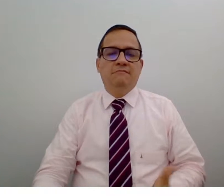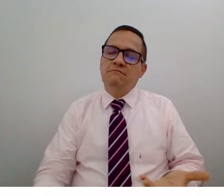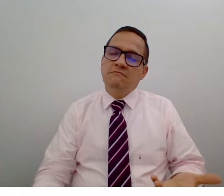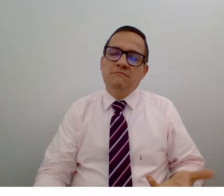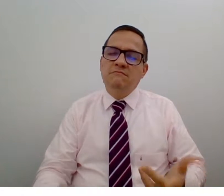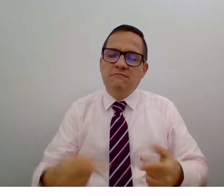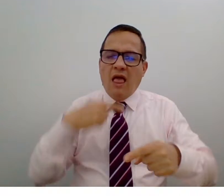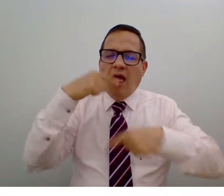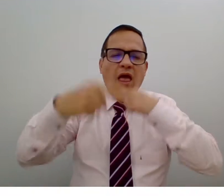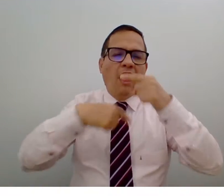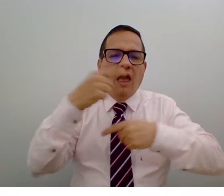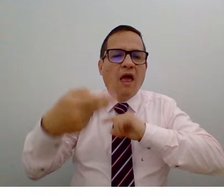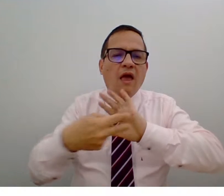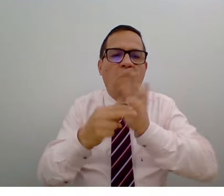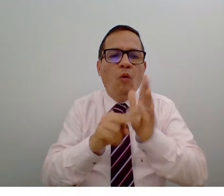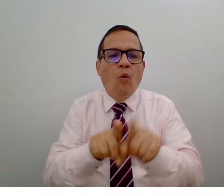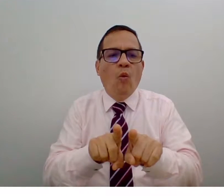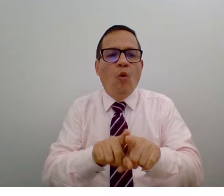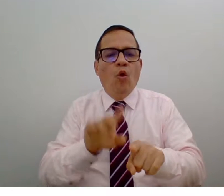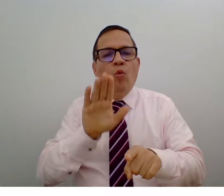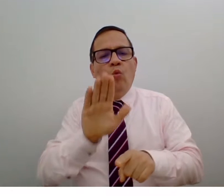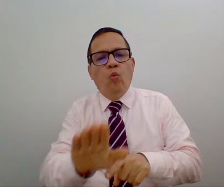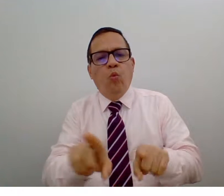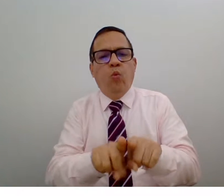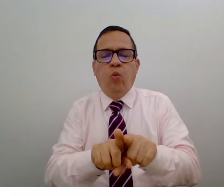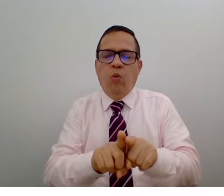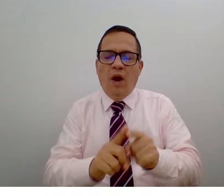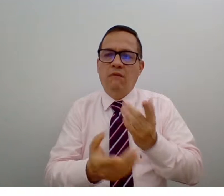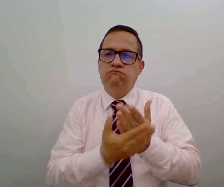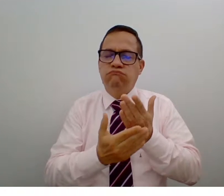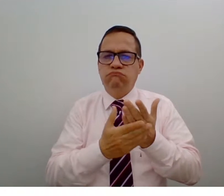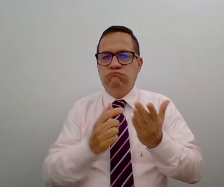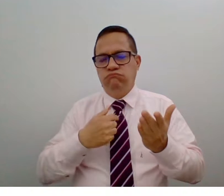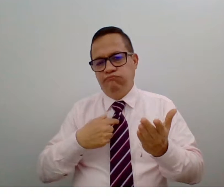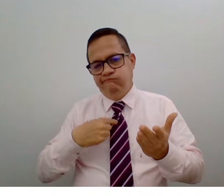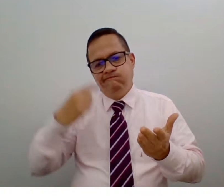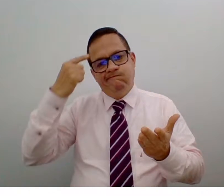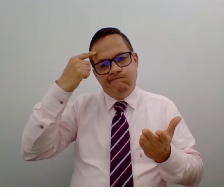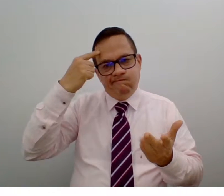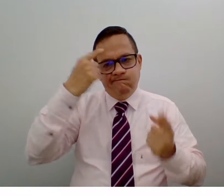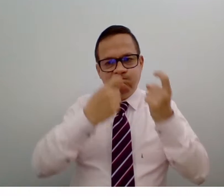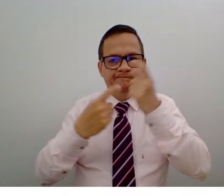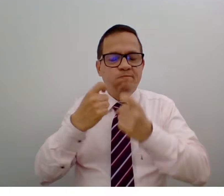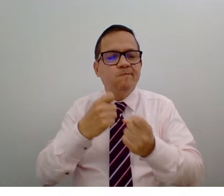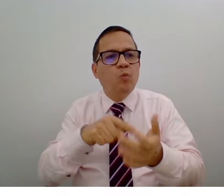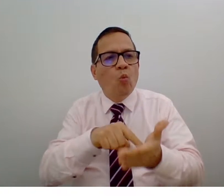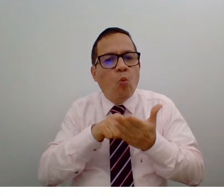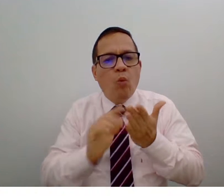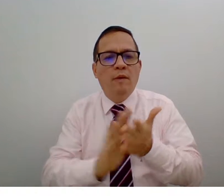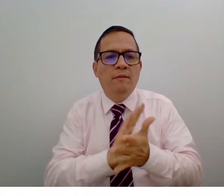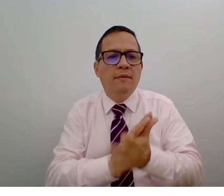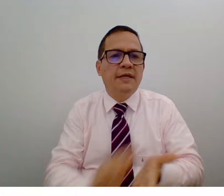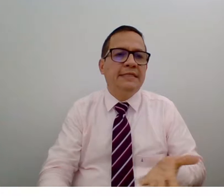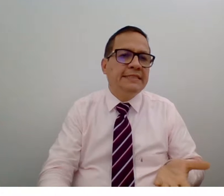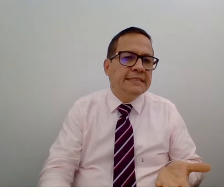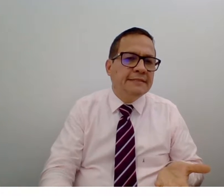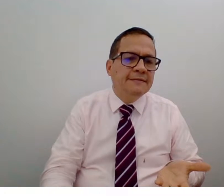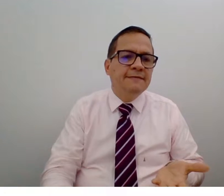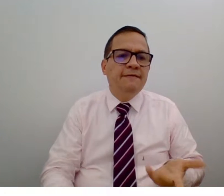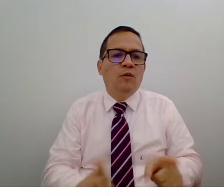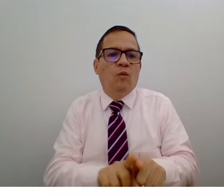A fable is a story with a lesson, so, in your opinion, what is the lesson that this fable teaches?